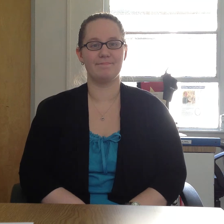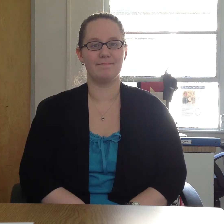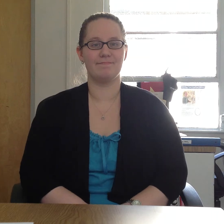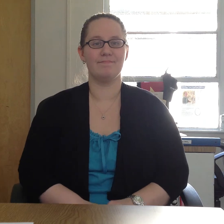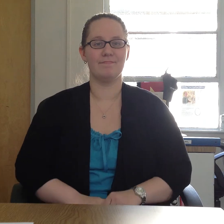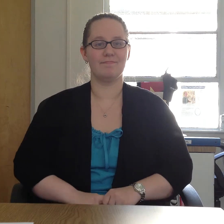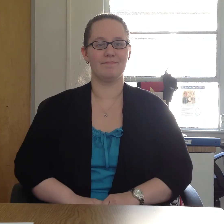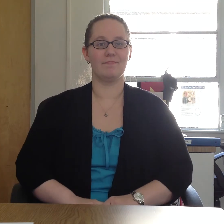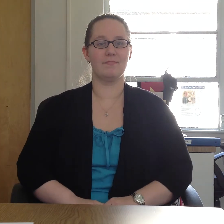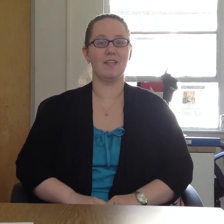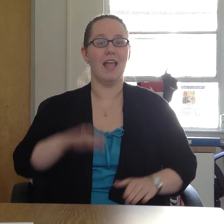Lesson 5,